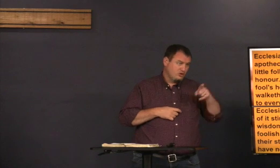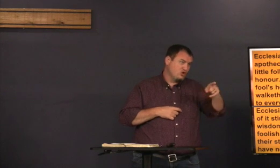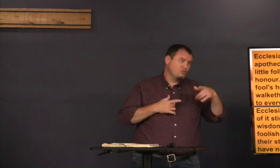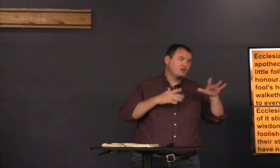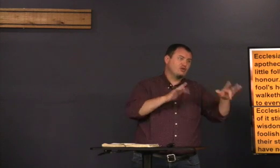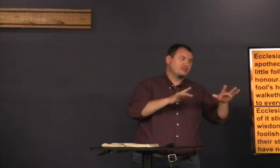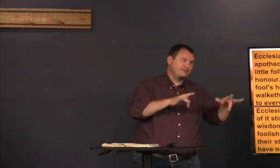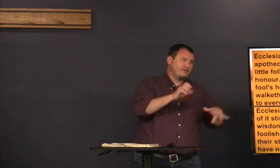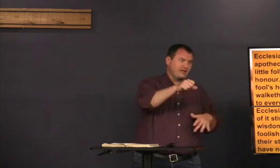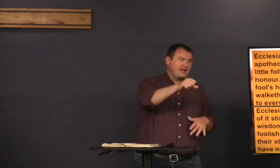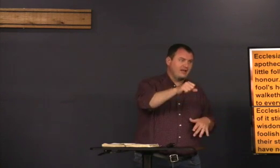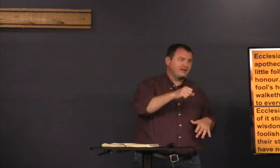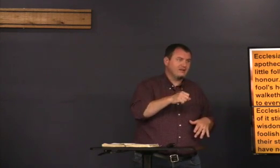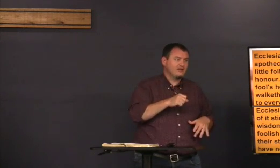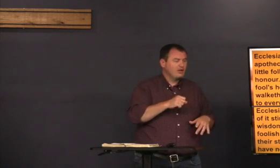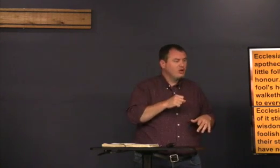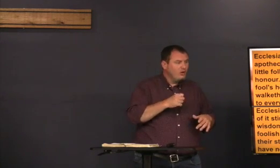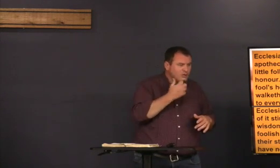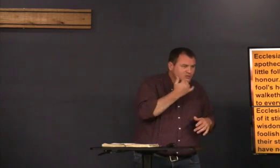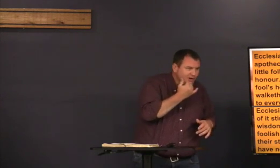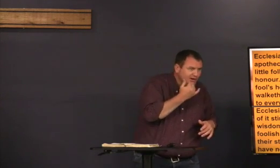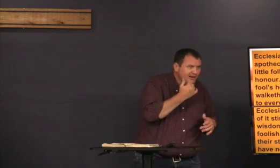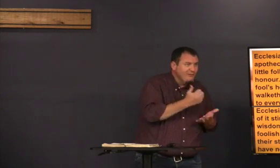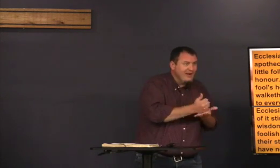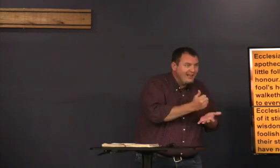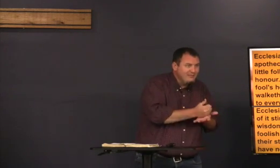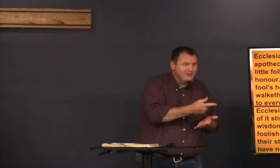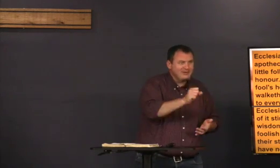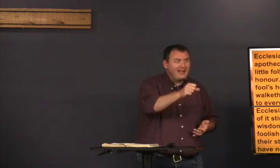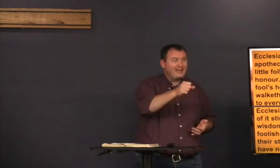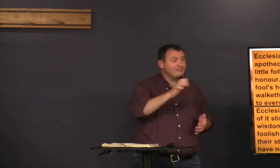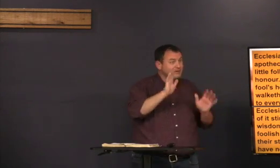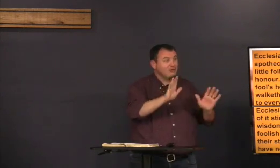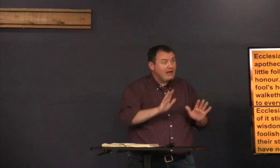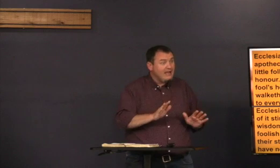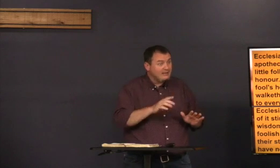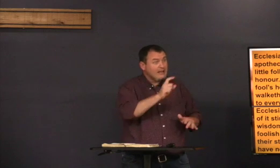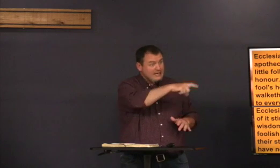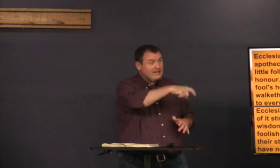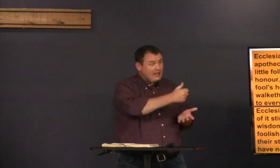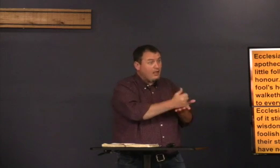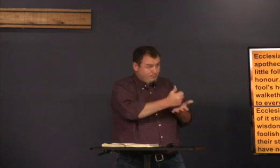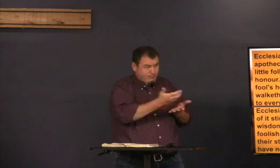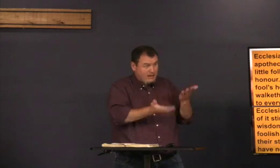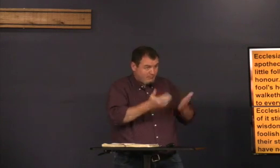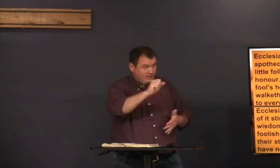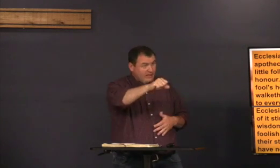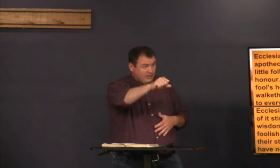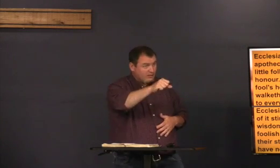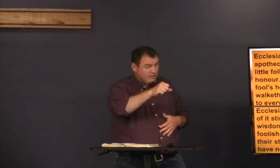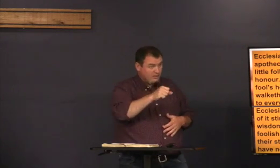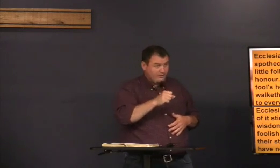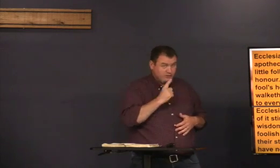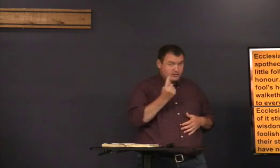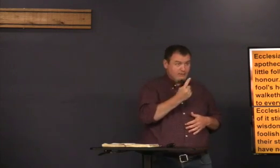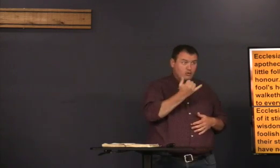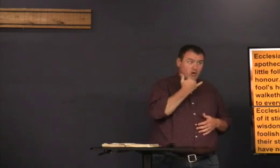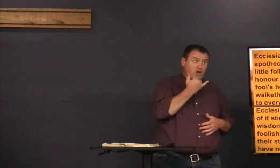You merciful, yeah. What's wrong? I'm going to help you. Yeah, it'd be great. They need help, probably, yeah. There's something wrong,